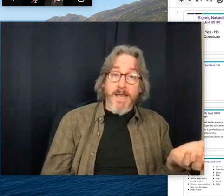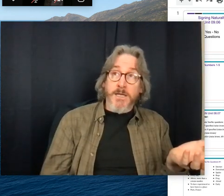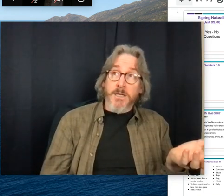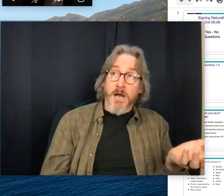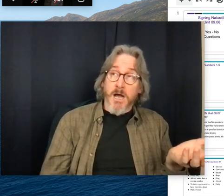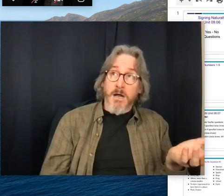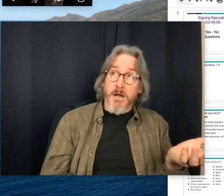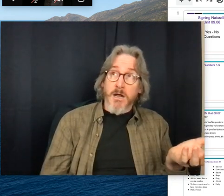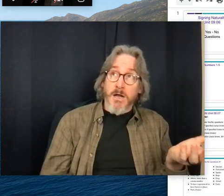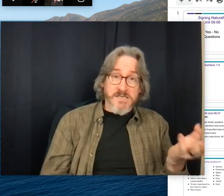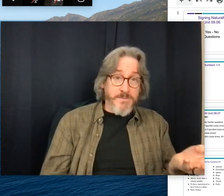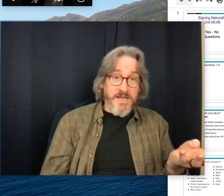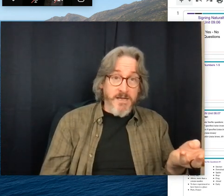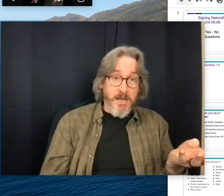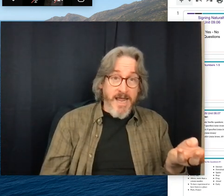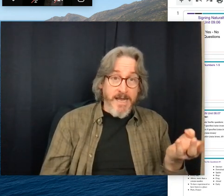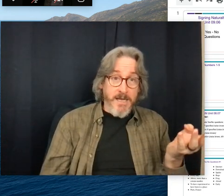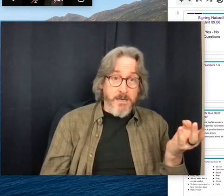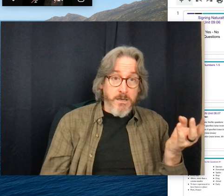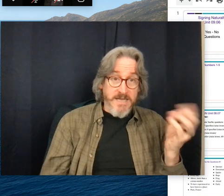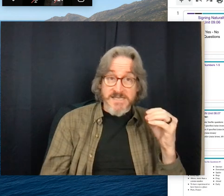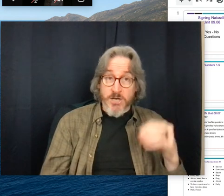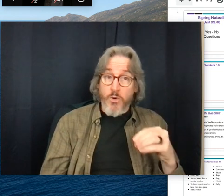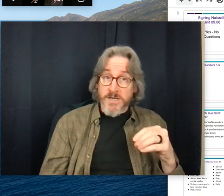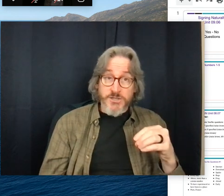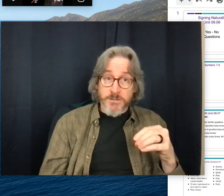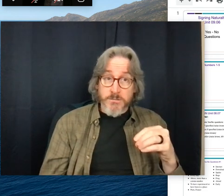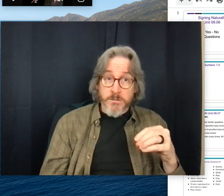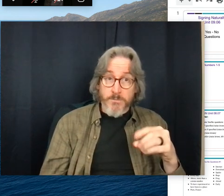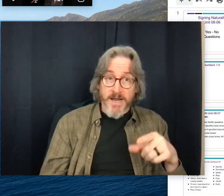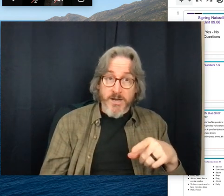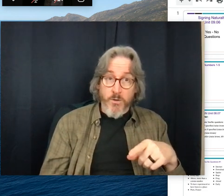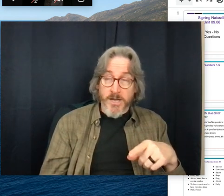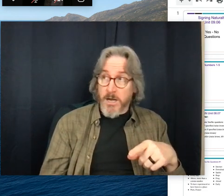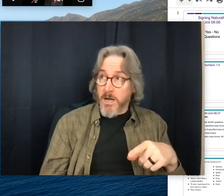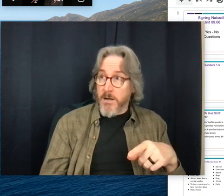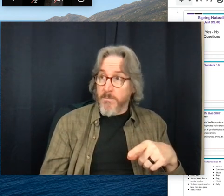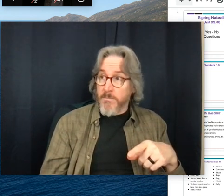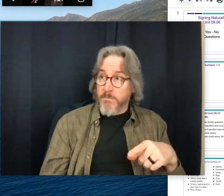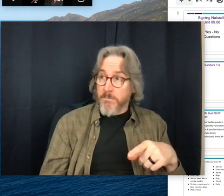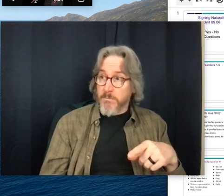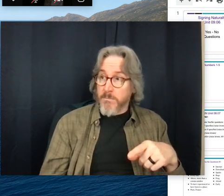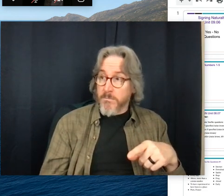Can make something a yes-no question by going,